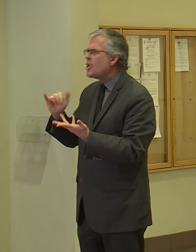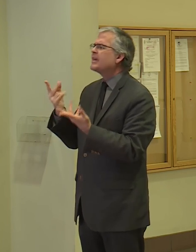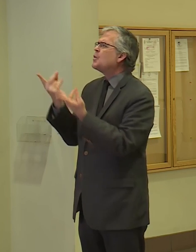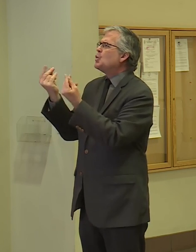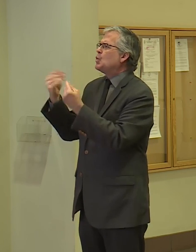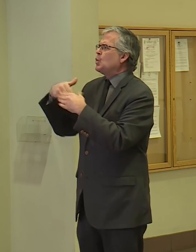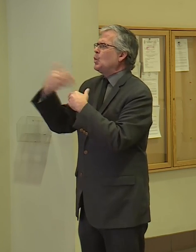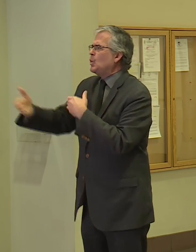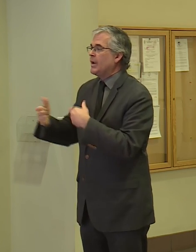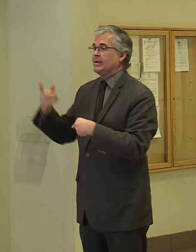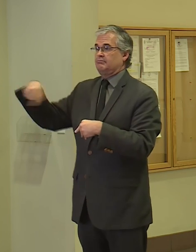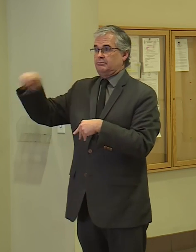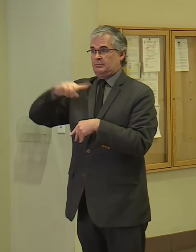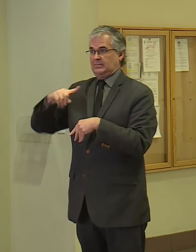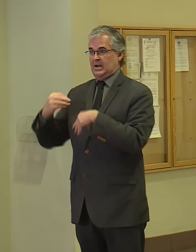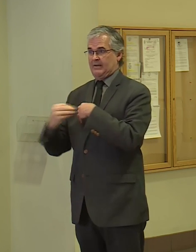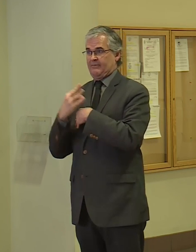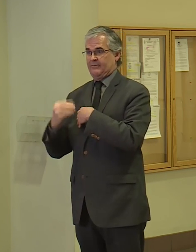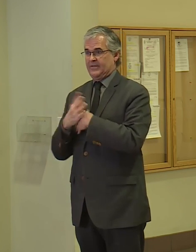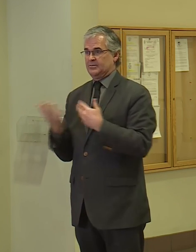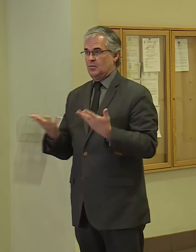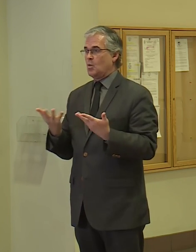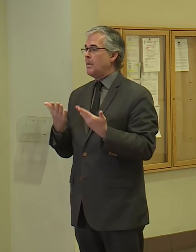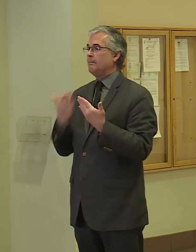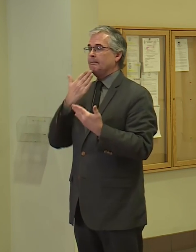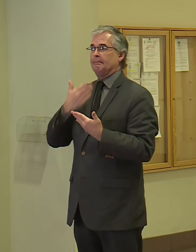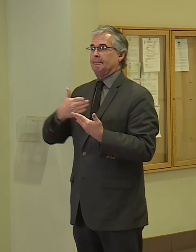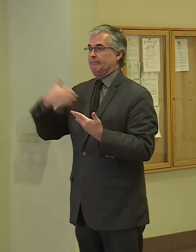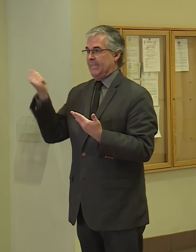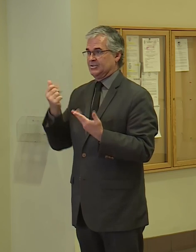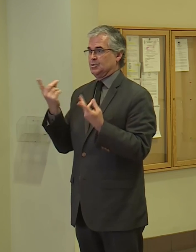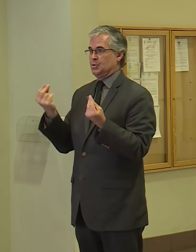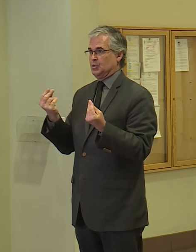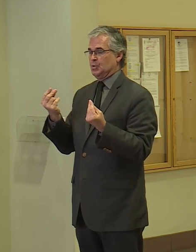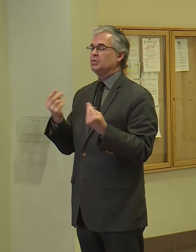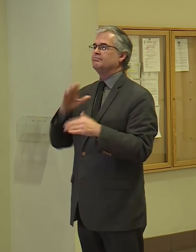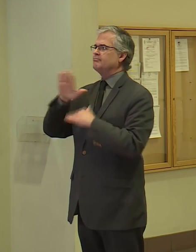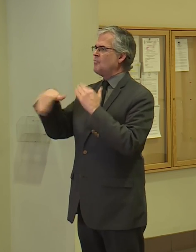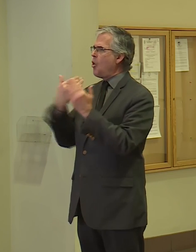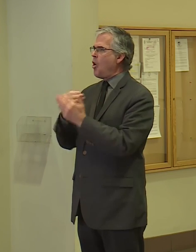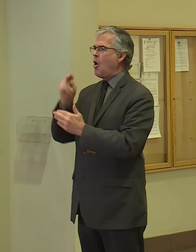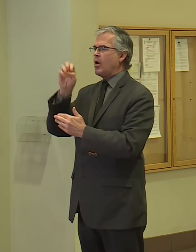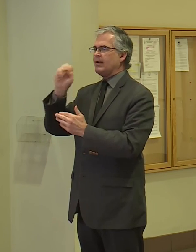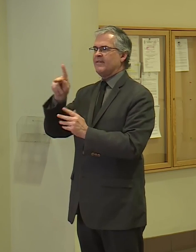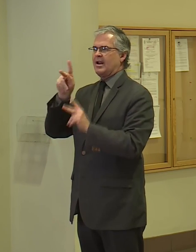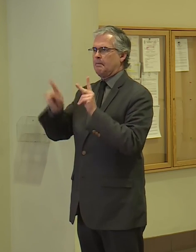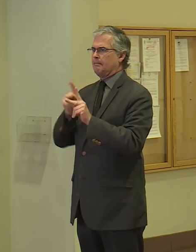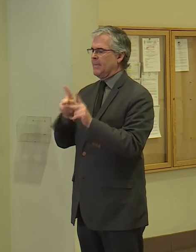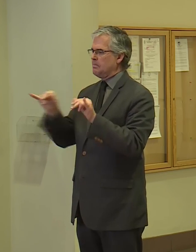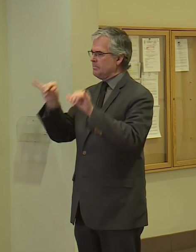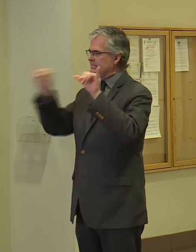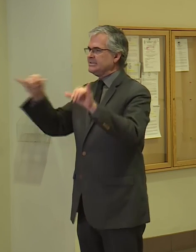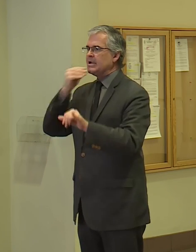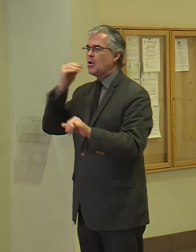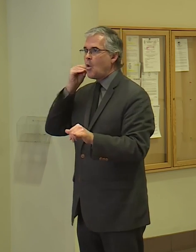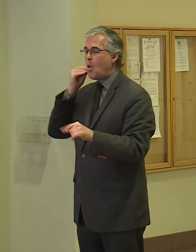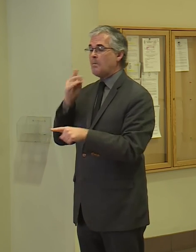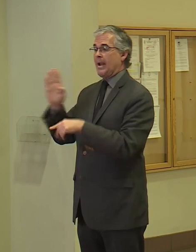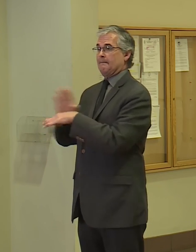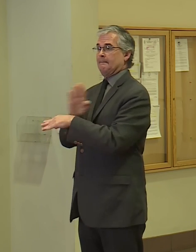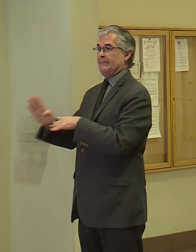have advised me that the most effective course of action is to direct all Nevadans to stay home and for non-essential businesses